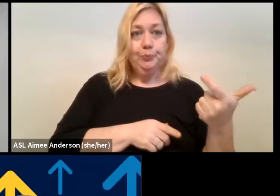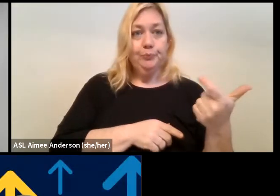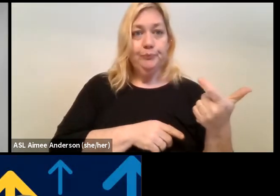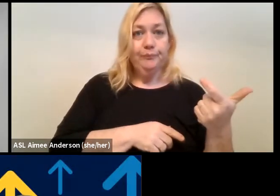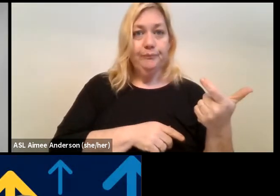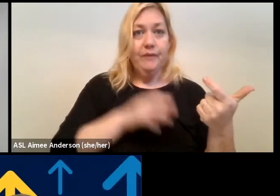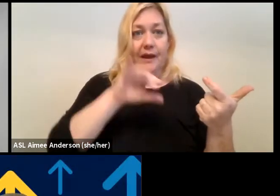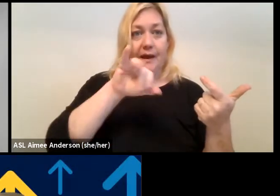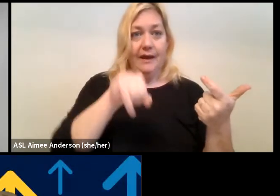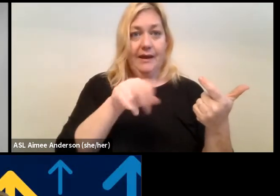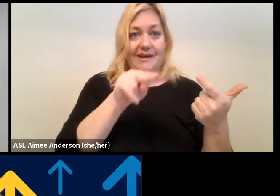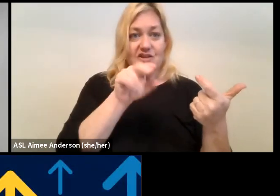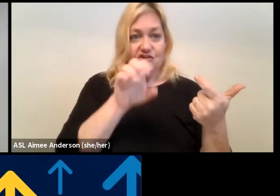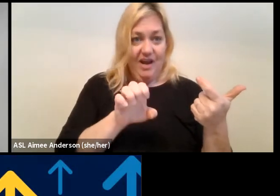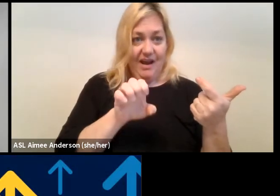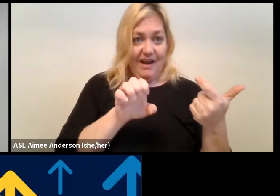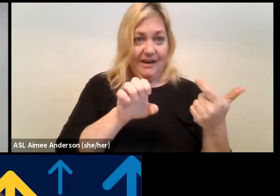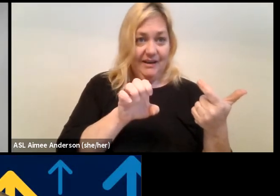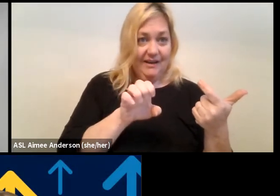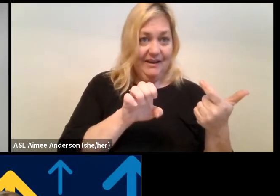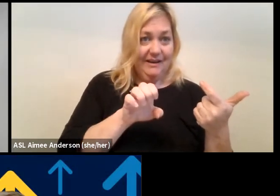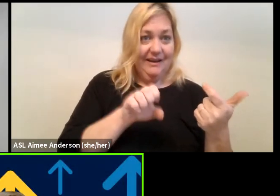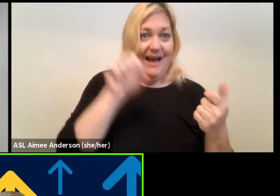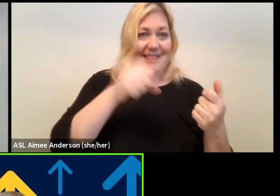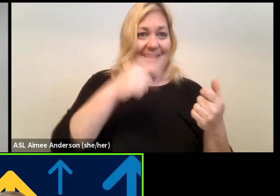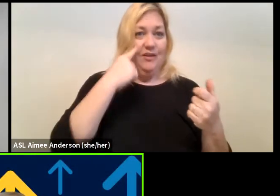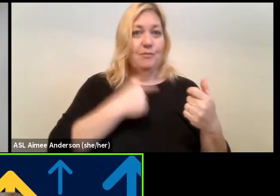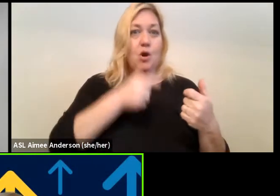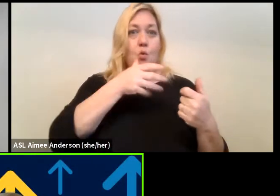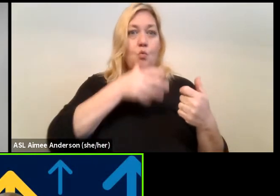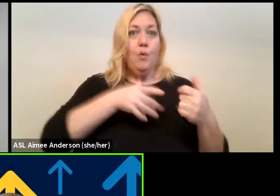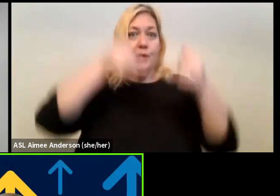That's Jane Wishon. Hi, I think that's me. Yeah.